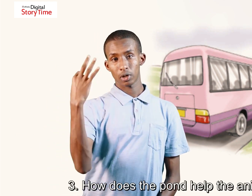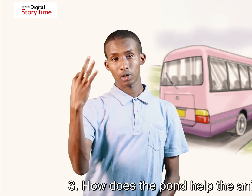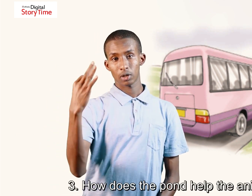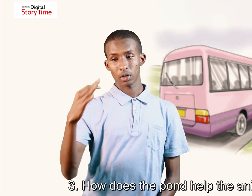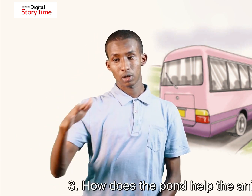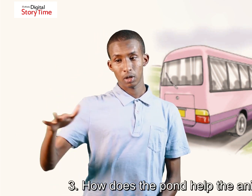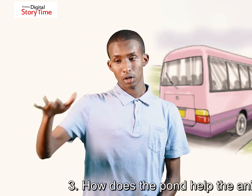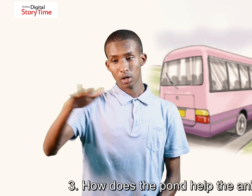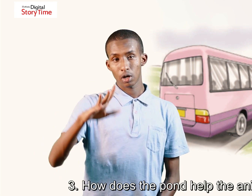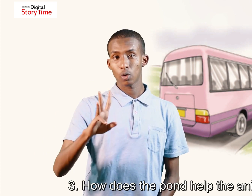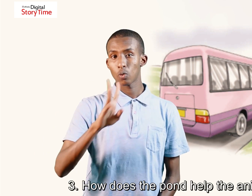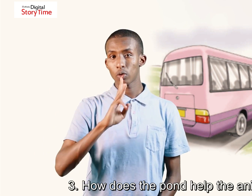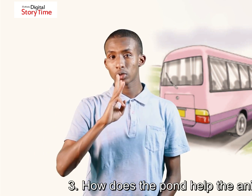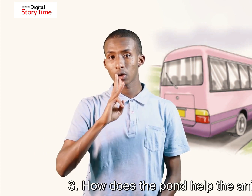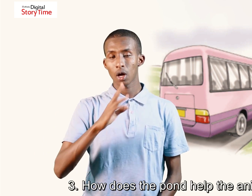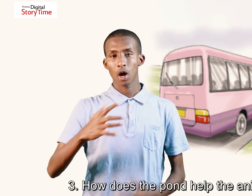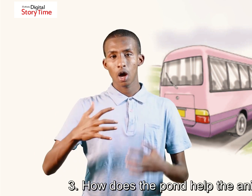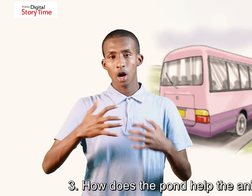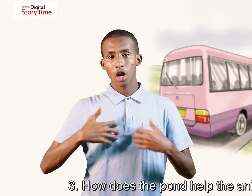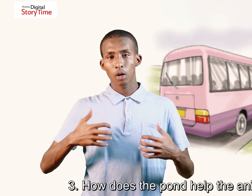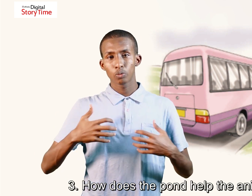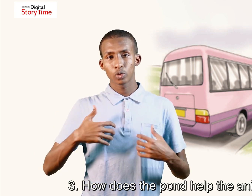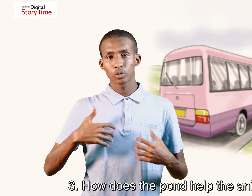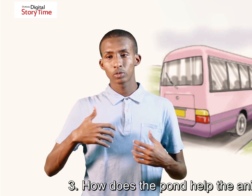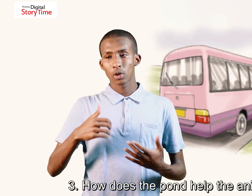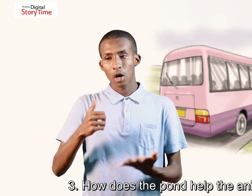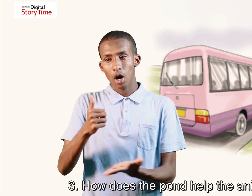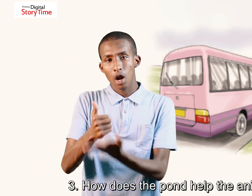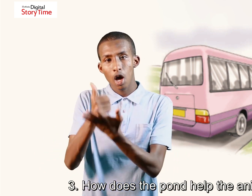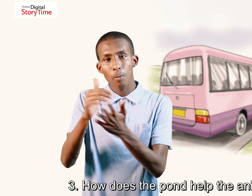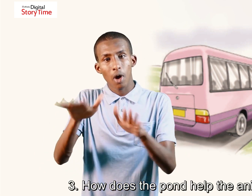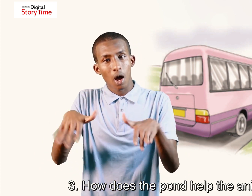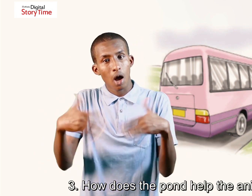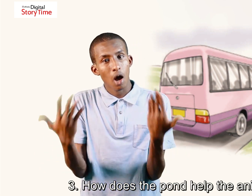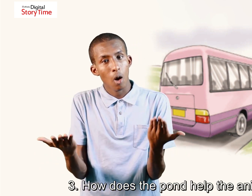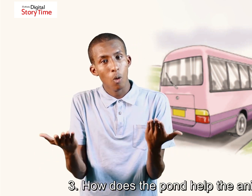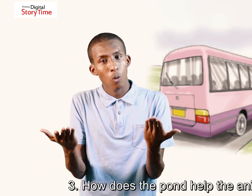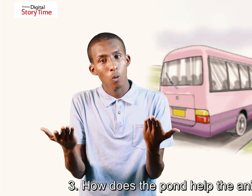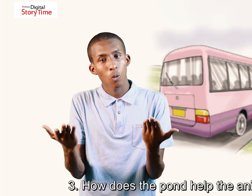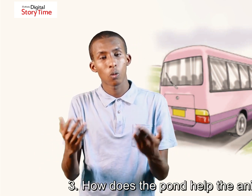Number 3. How does the pond help the animals?